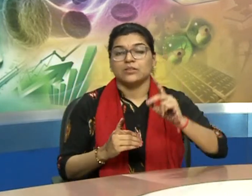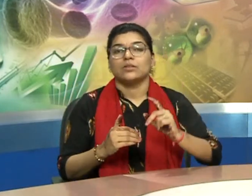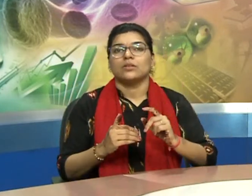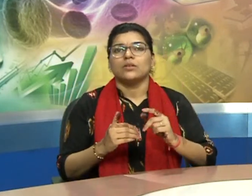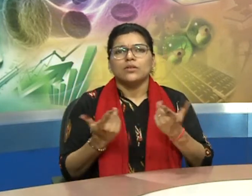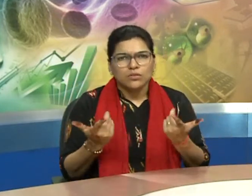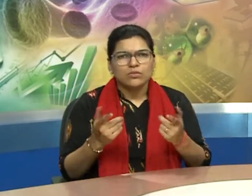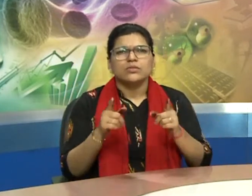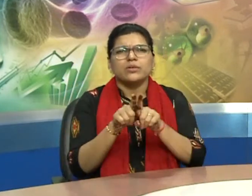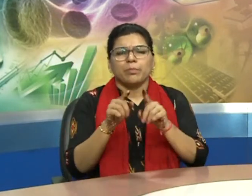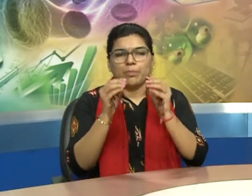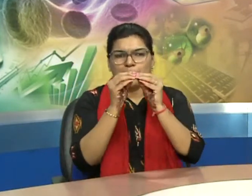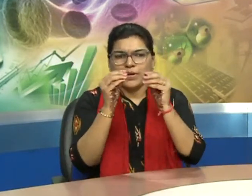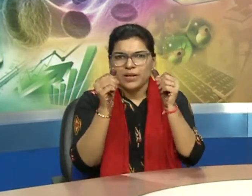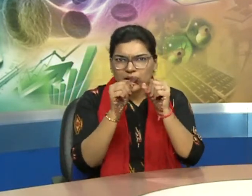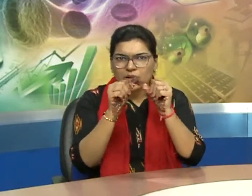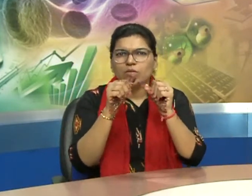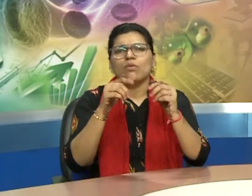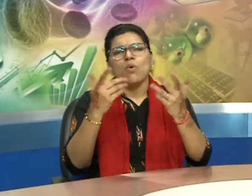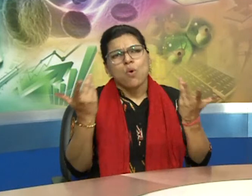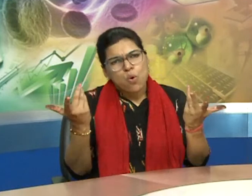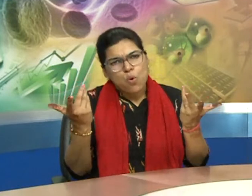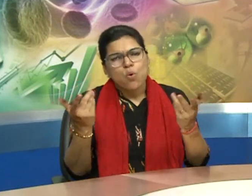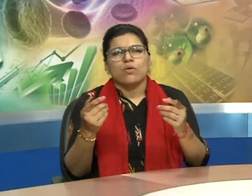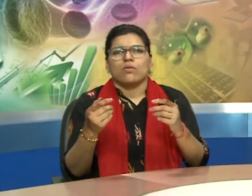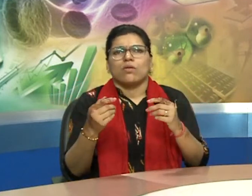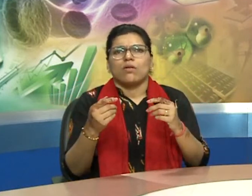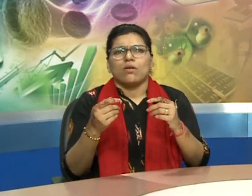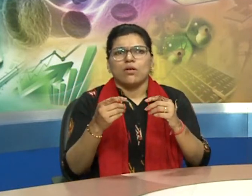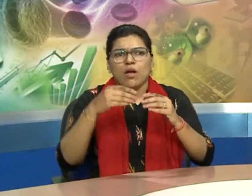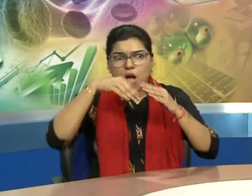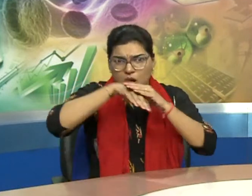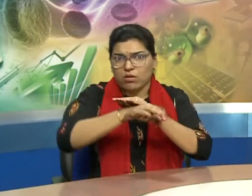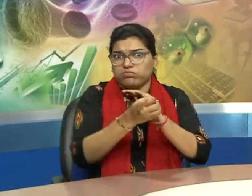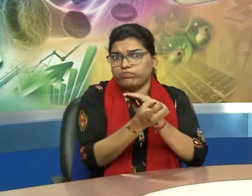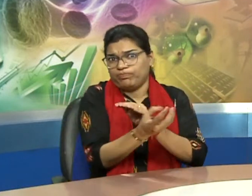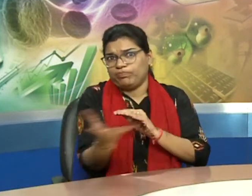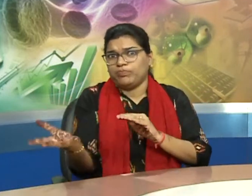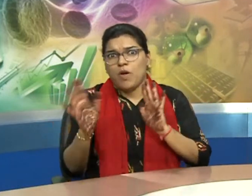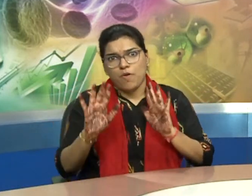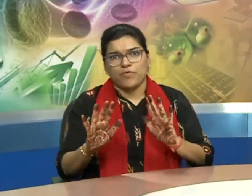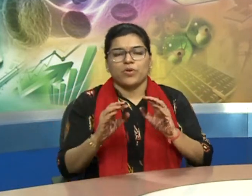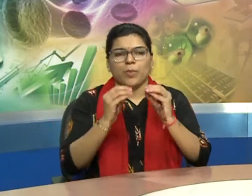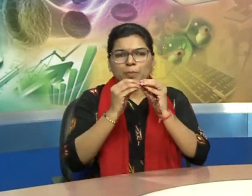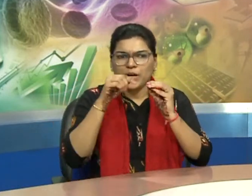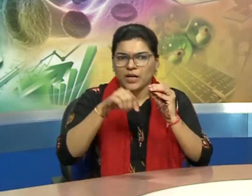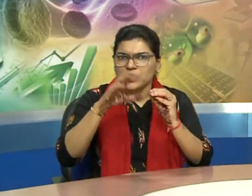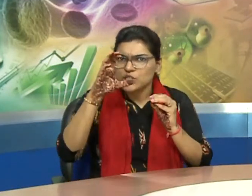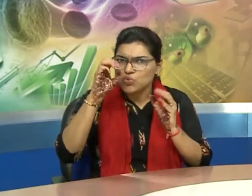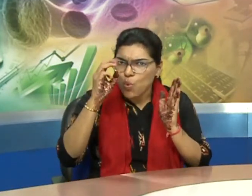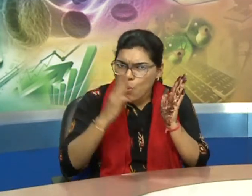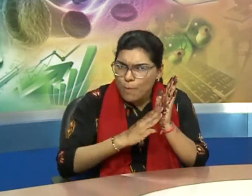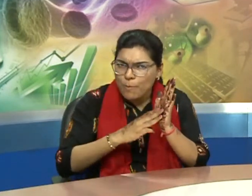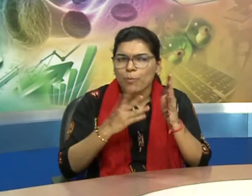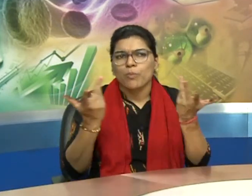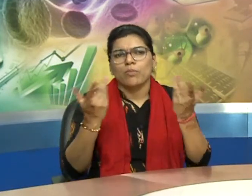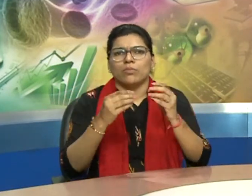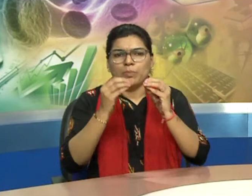known by another name, that is junior colleges. And if we talk about the degree colleges, this